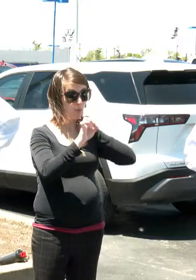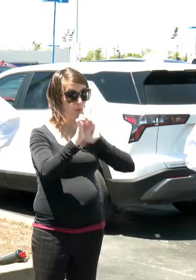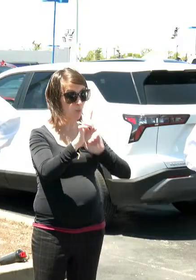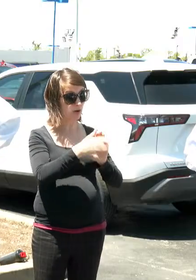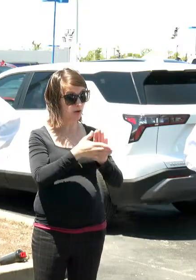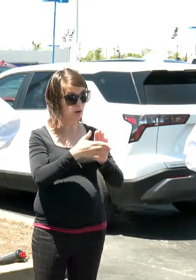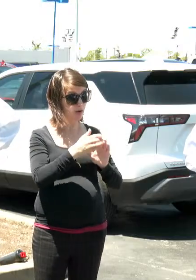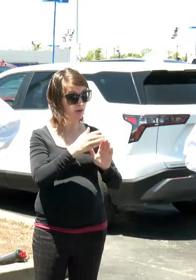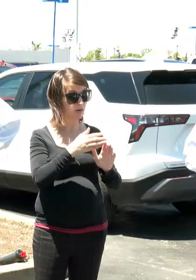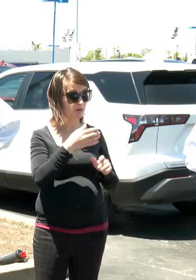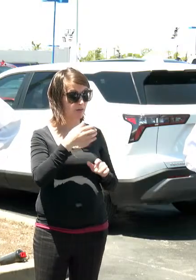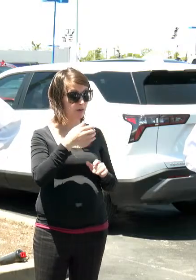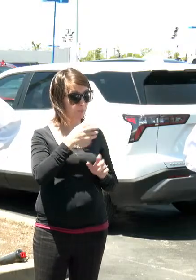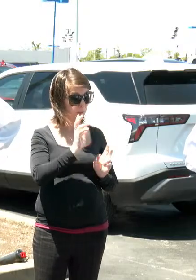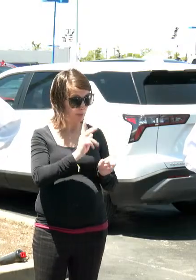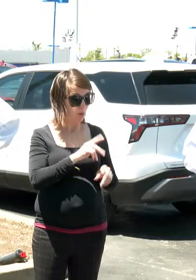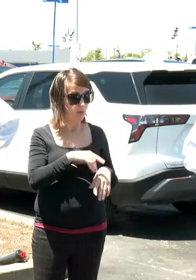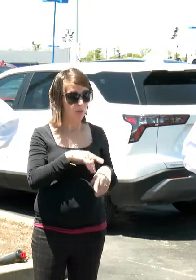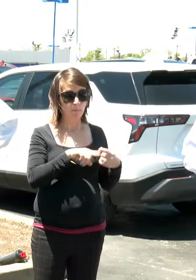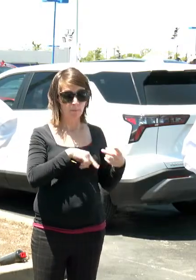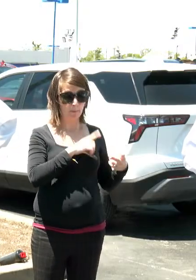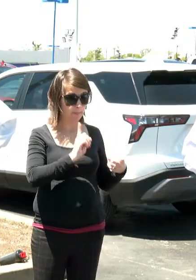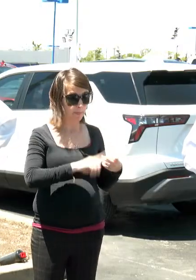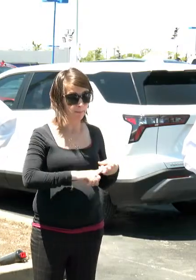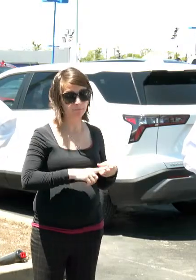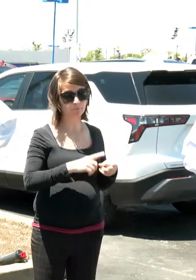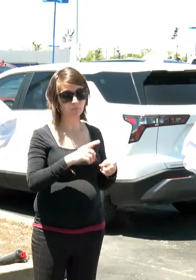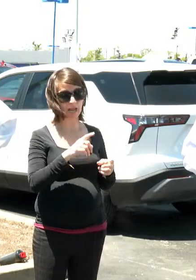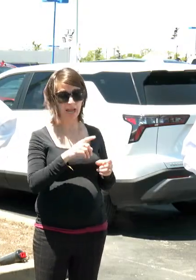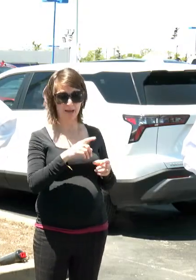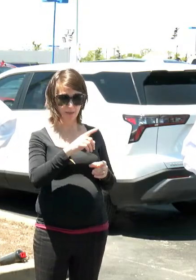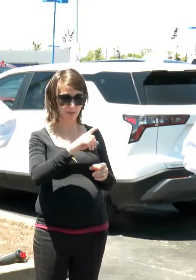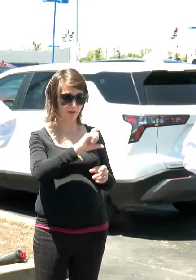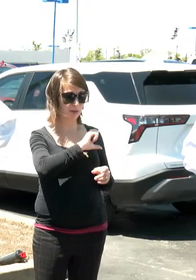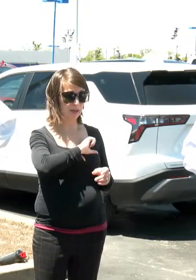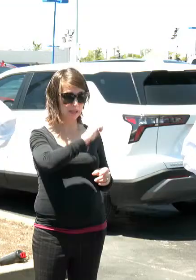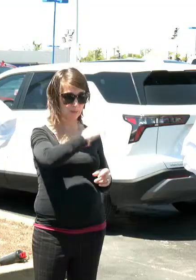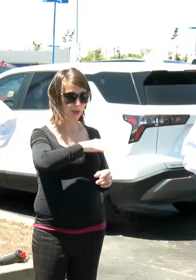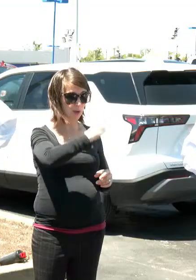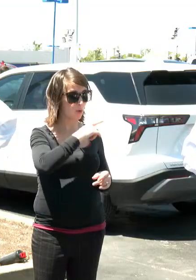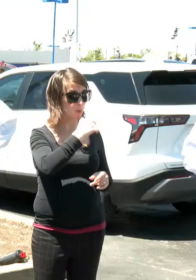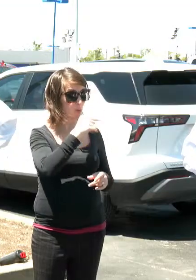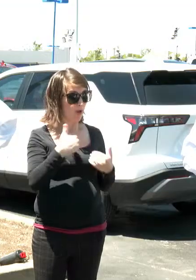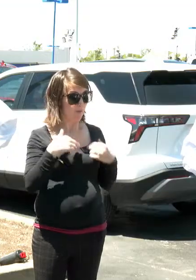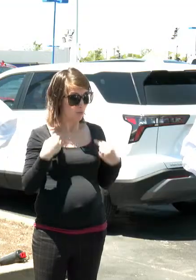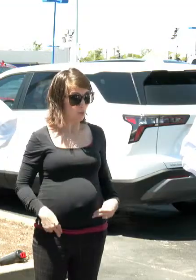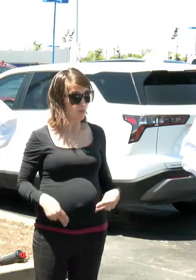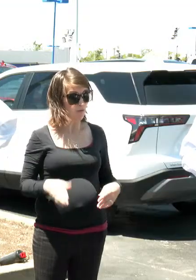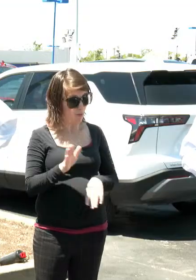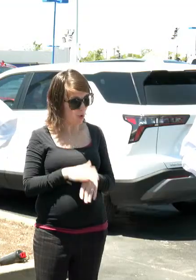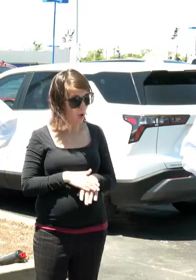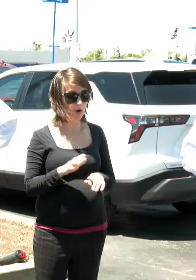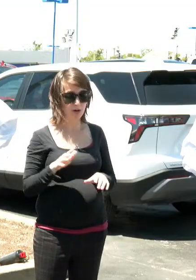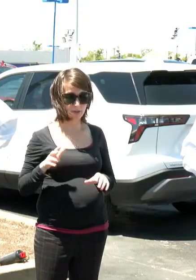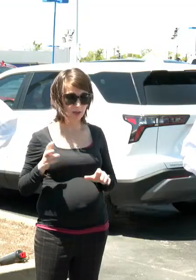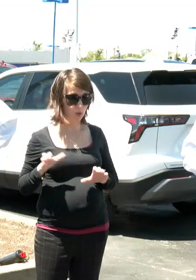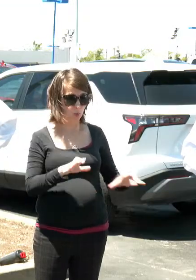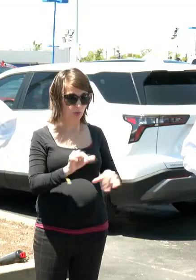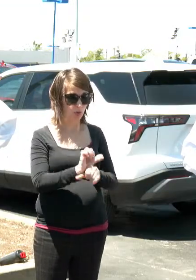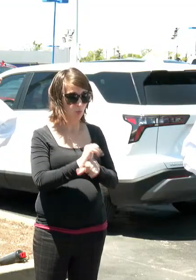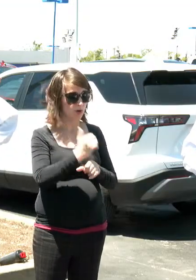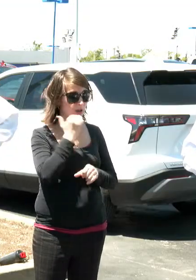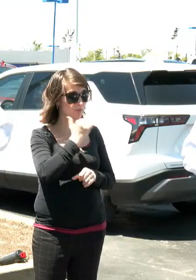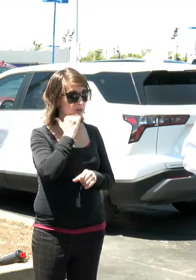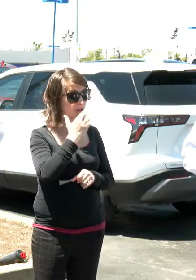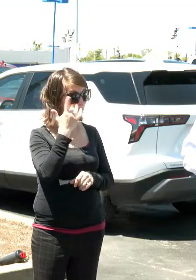call takers, our civilian personnel, and obviously our policemen and women in uniform that are out here doing this every day. And that's why we're keeping this